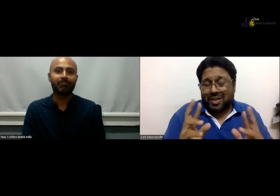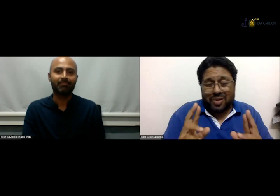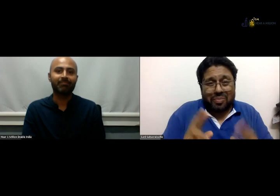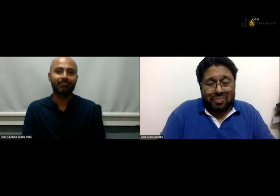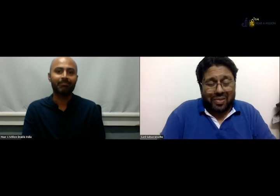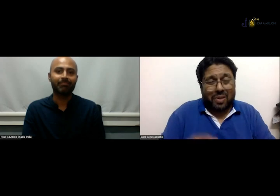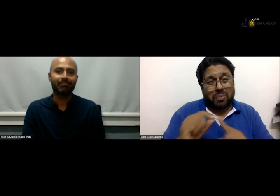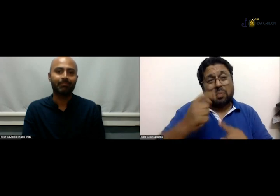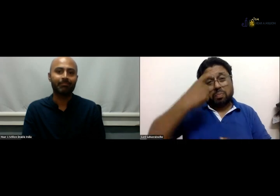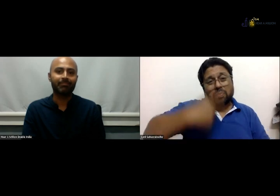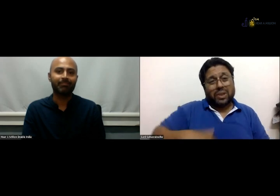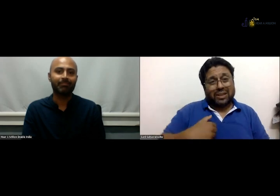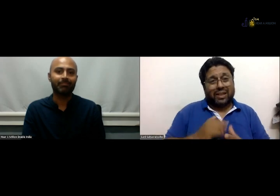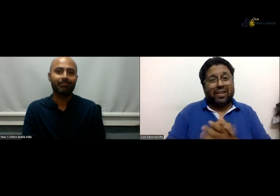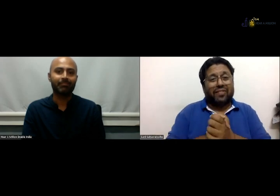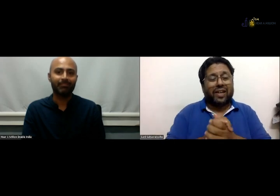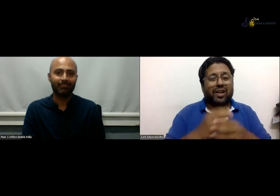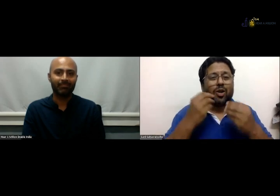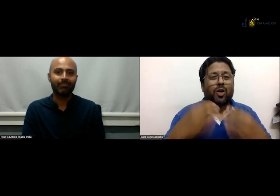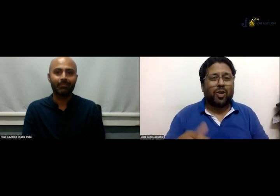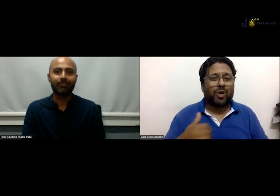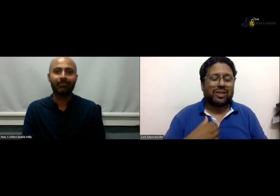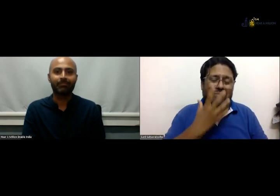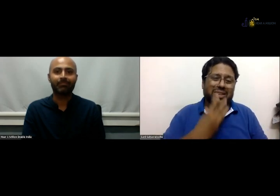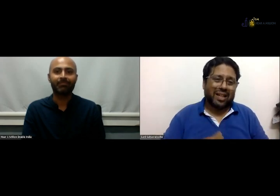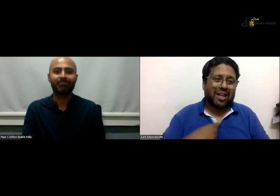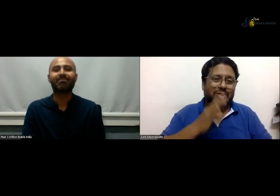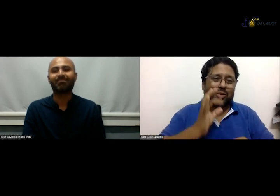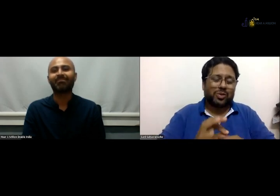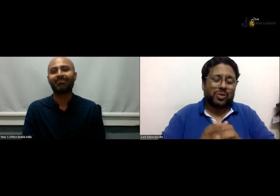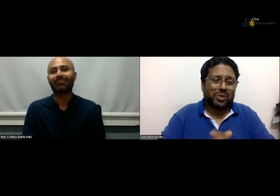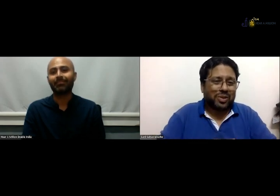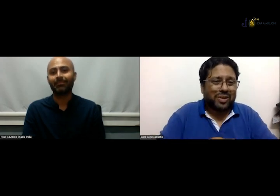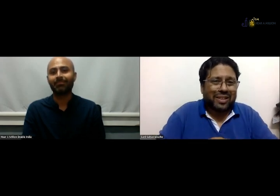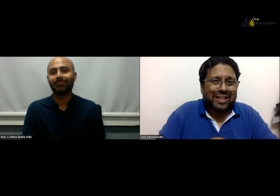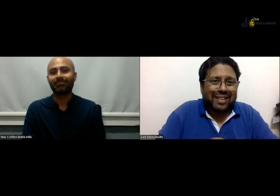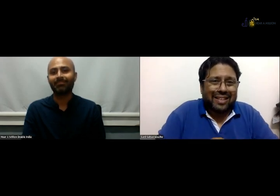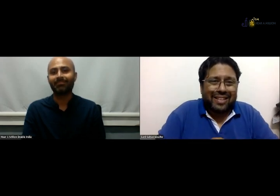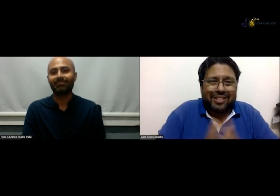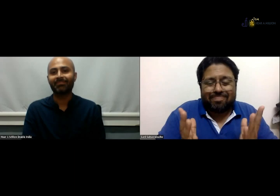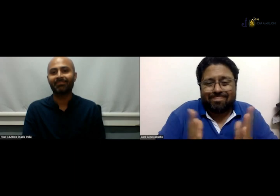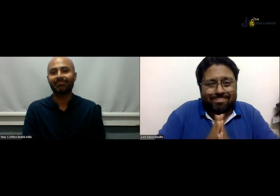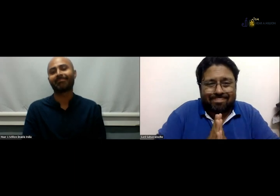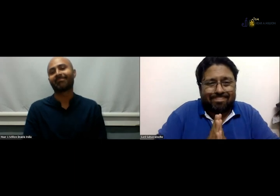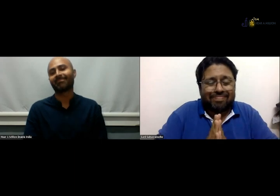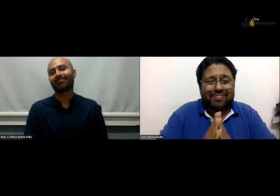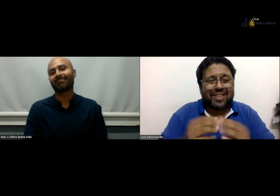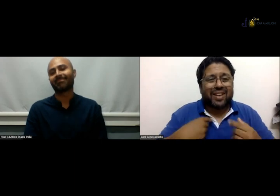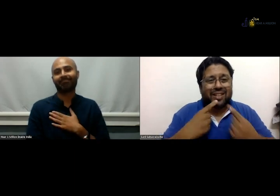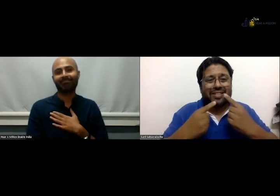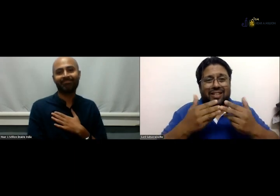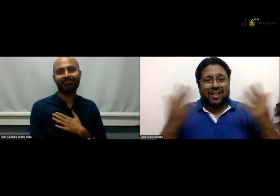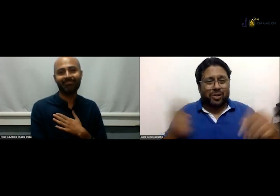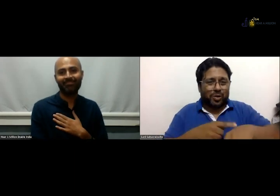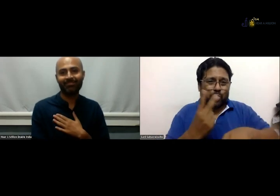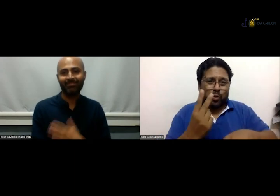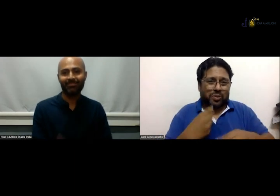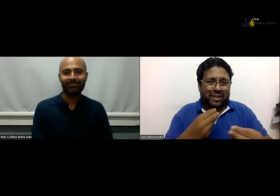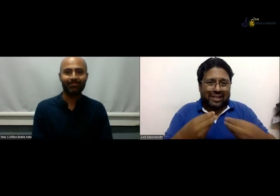footsteps and just make your dream come true. She was my personal friend. I'm really disheartened by this news.